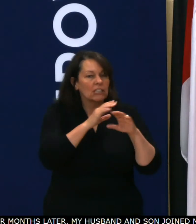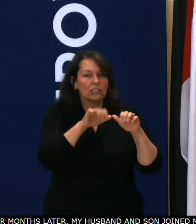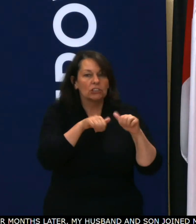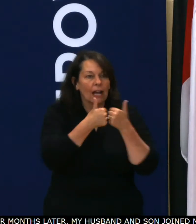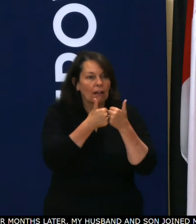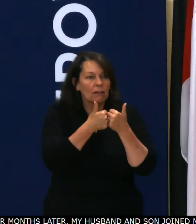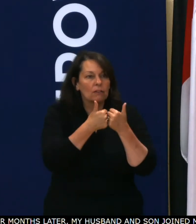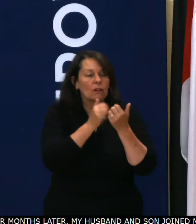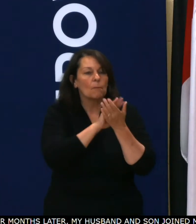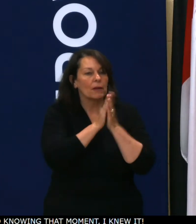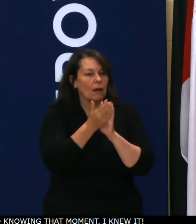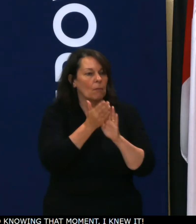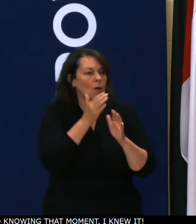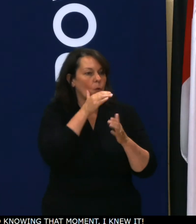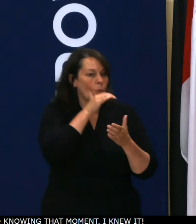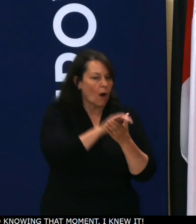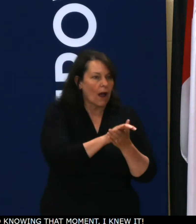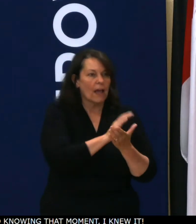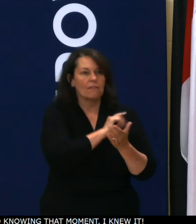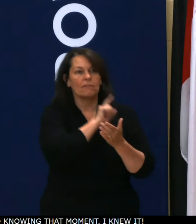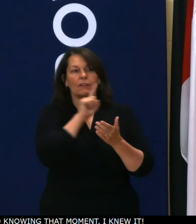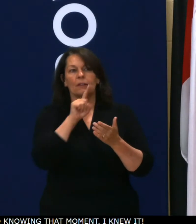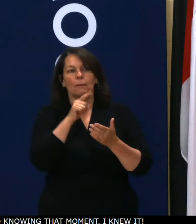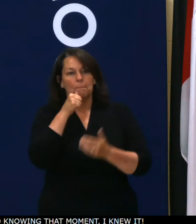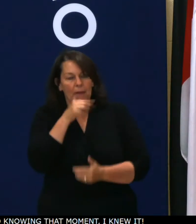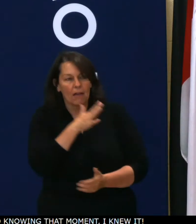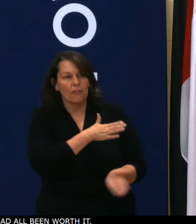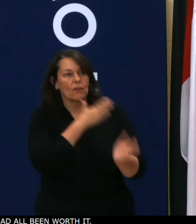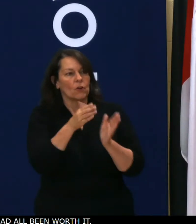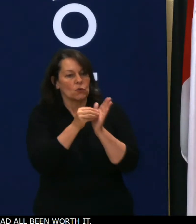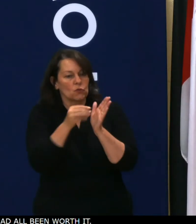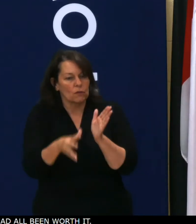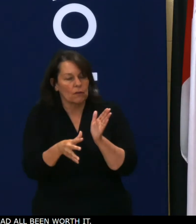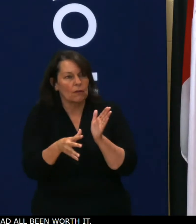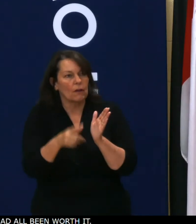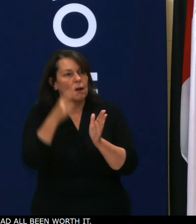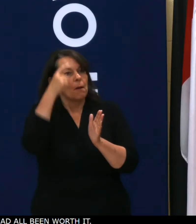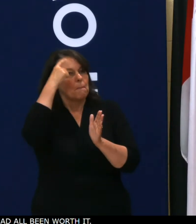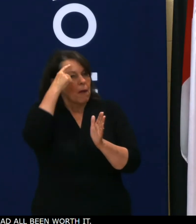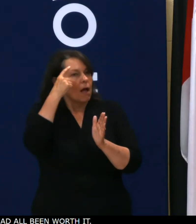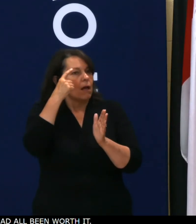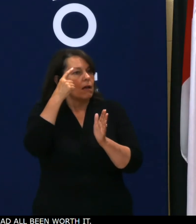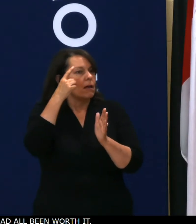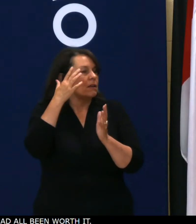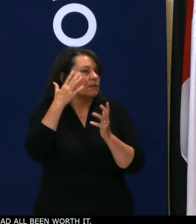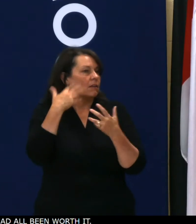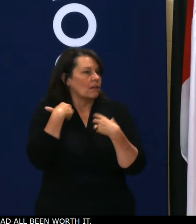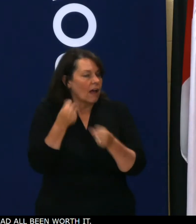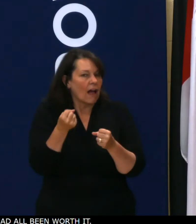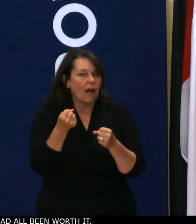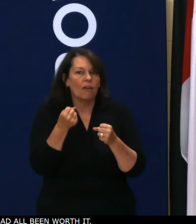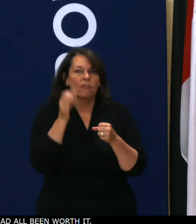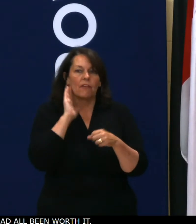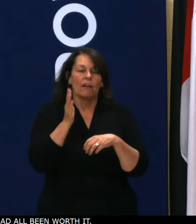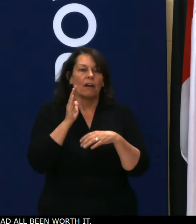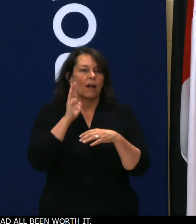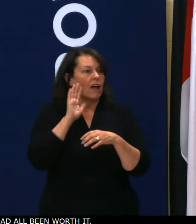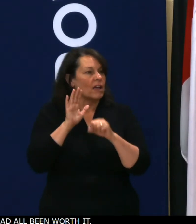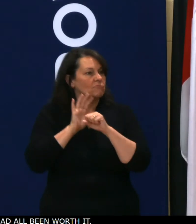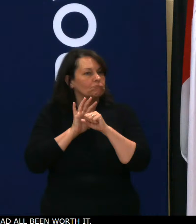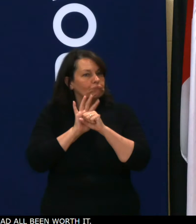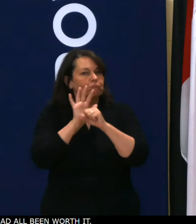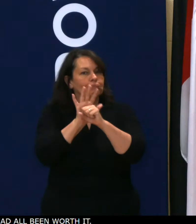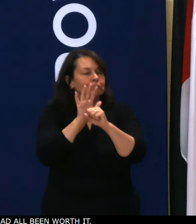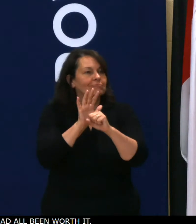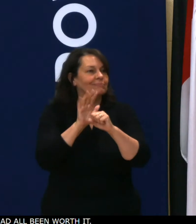wife, a mother, a student, a mental health content creator, and your wellness champion all at